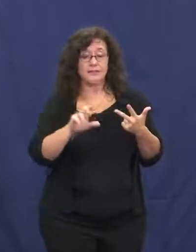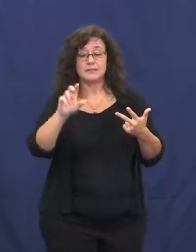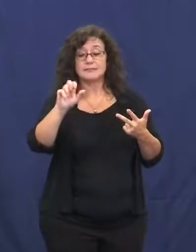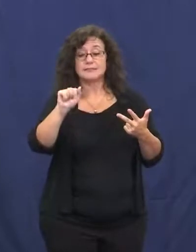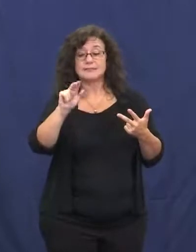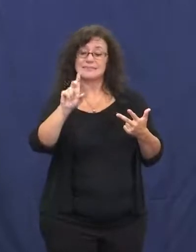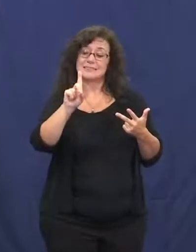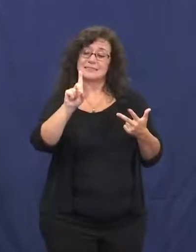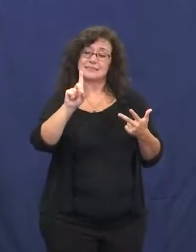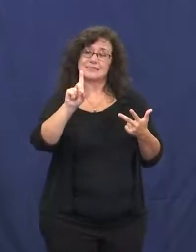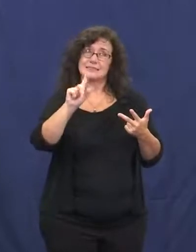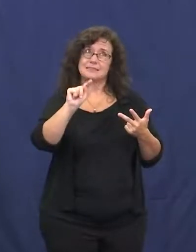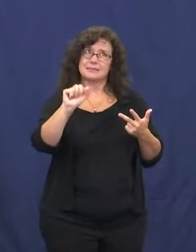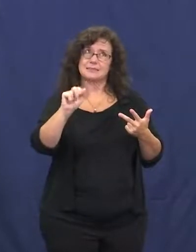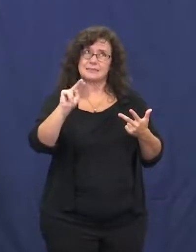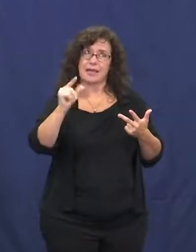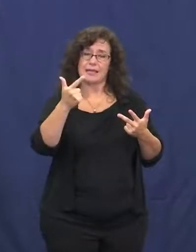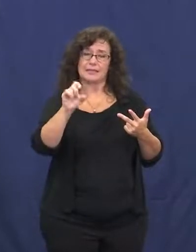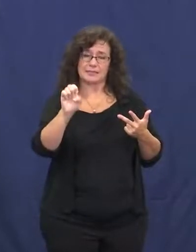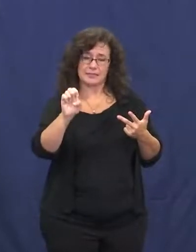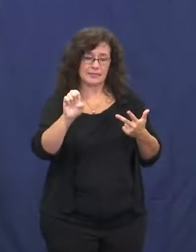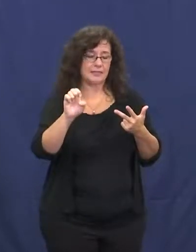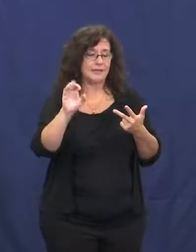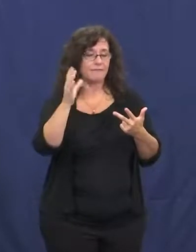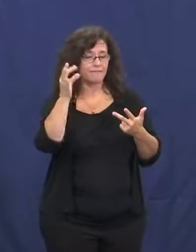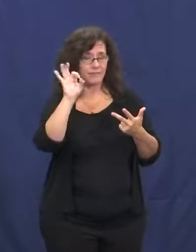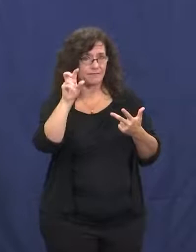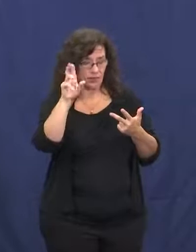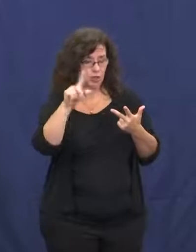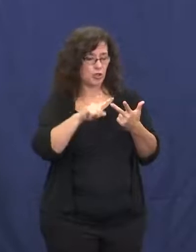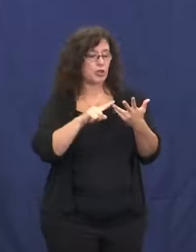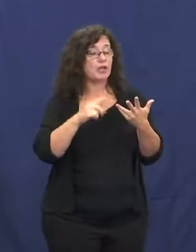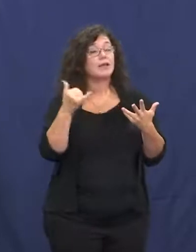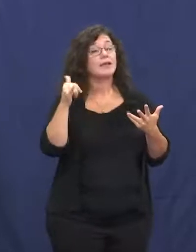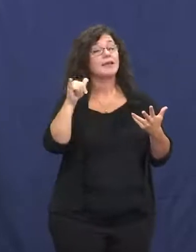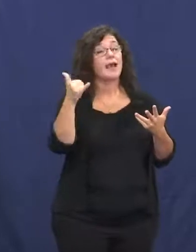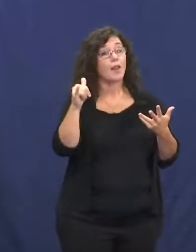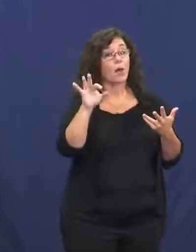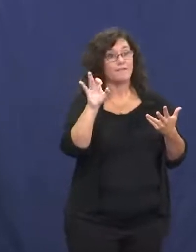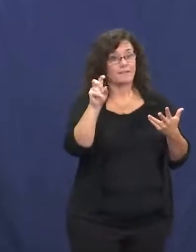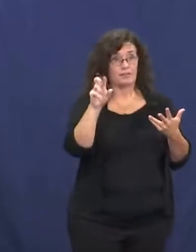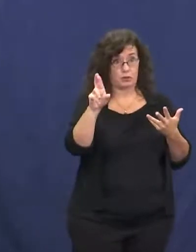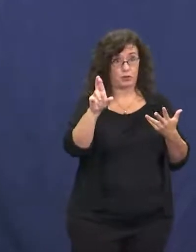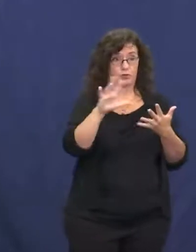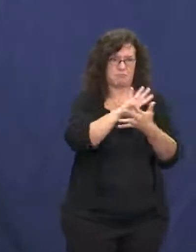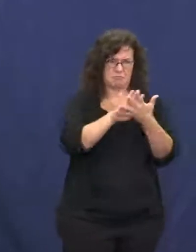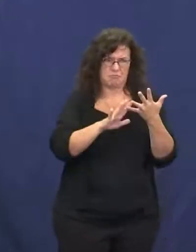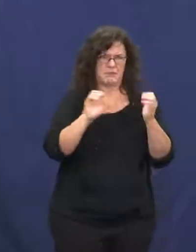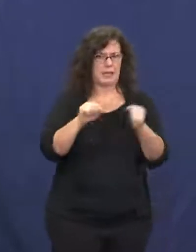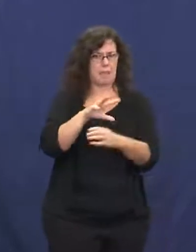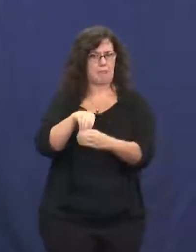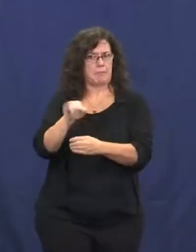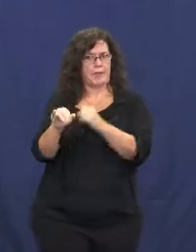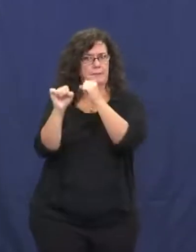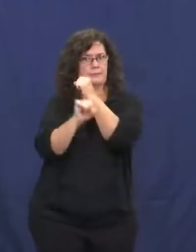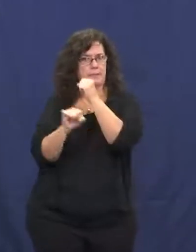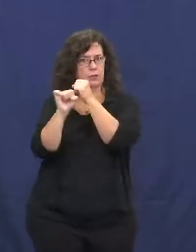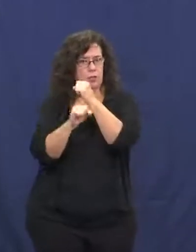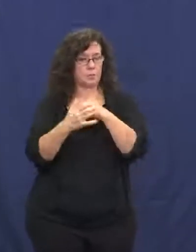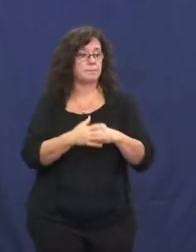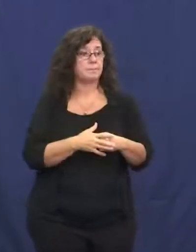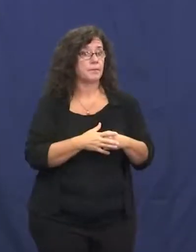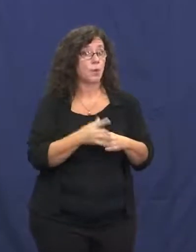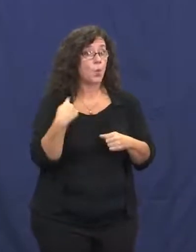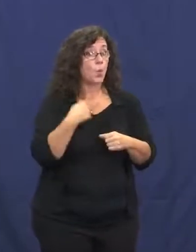diseases are not readily transmitted locally anywhere in California at this time. So when we found this,